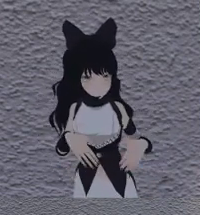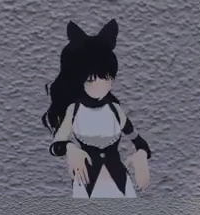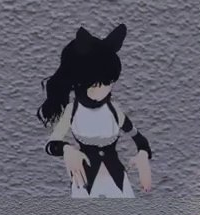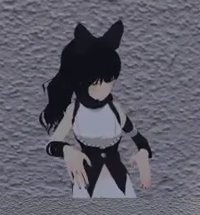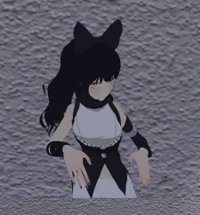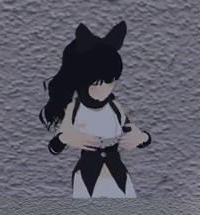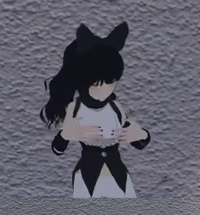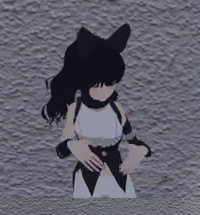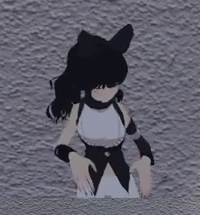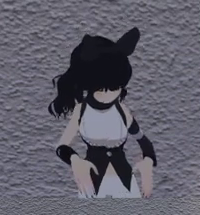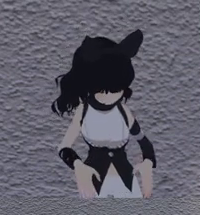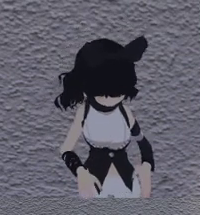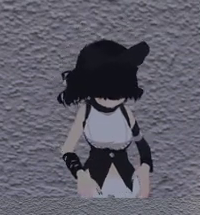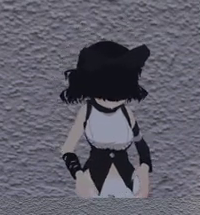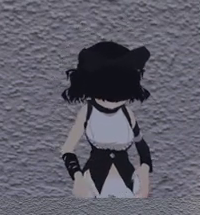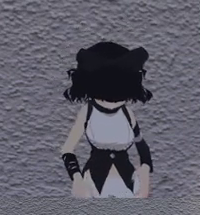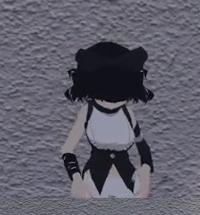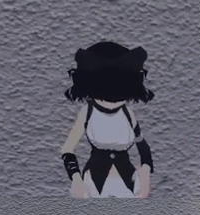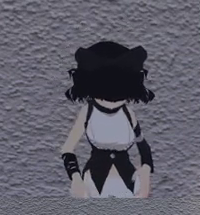Dress.